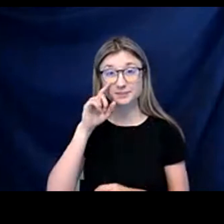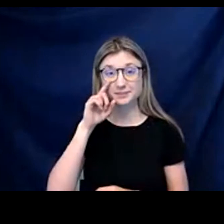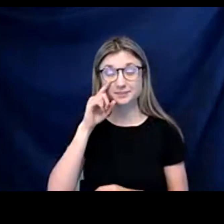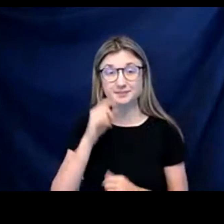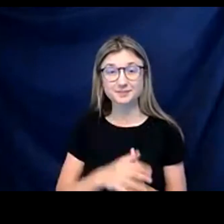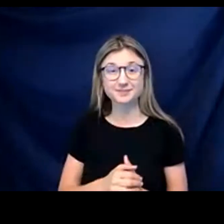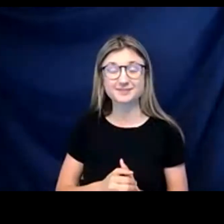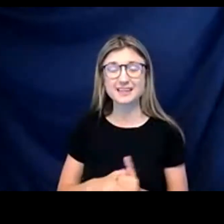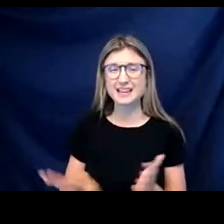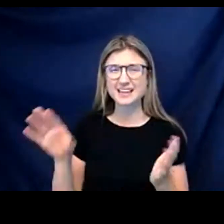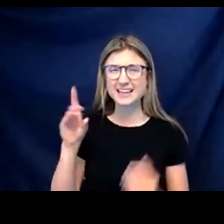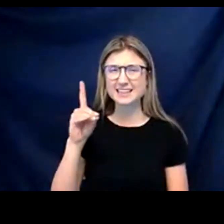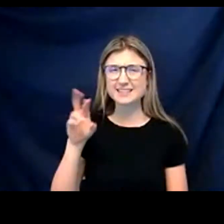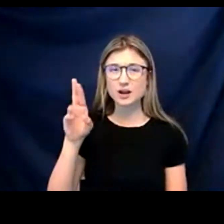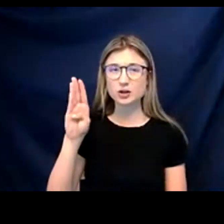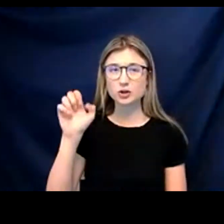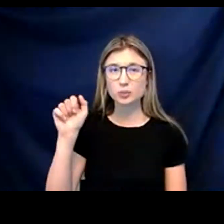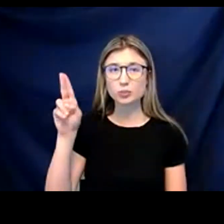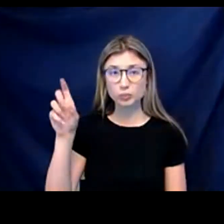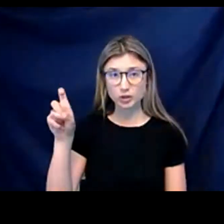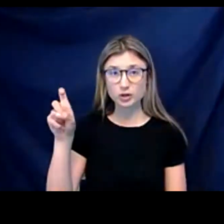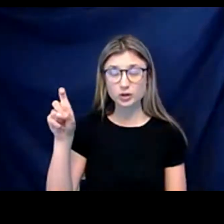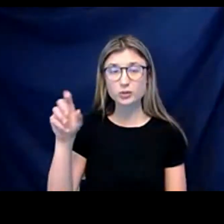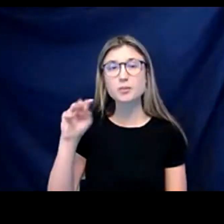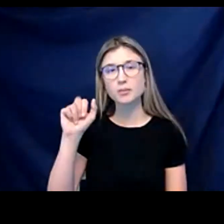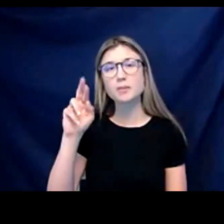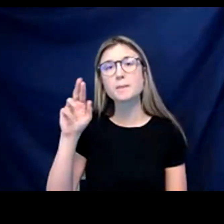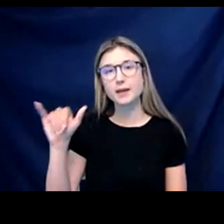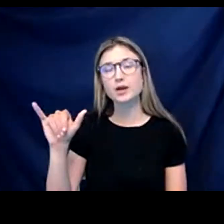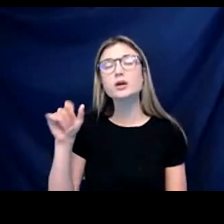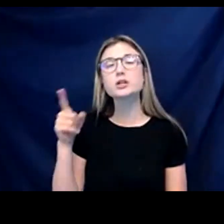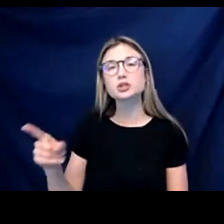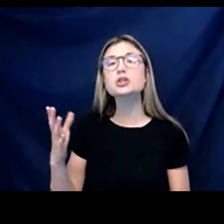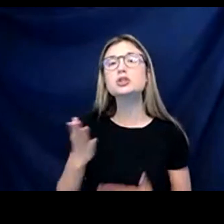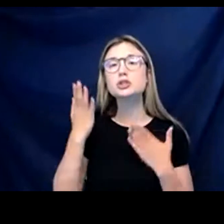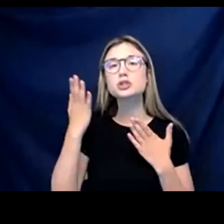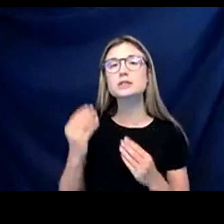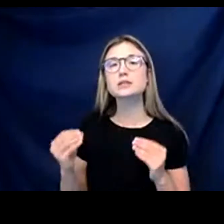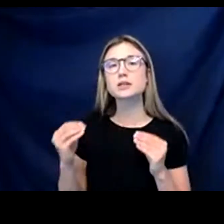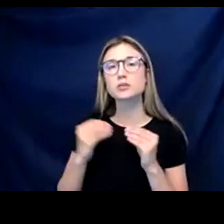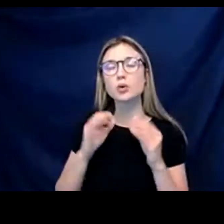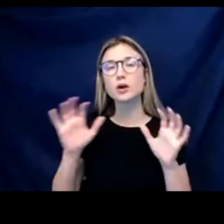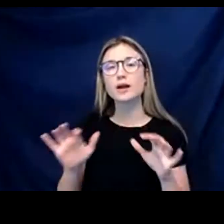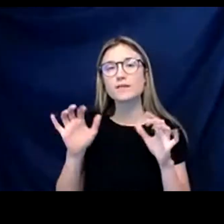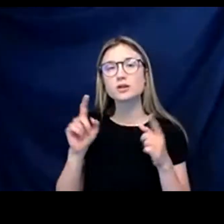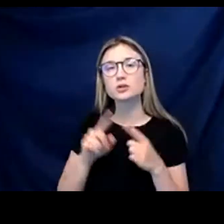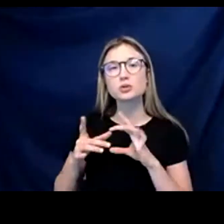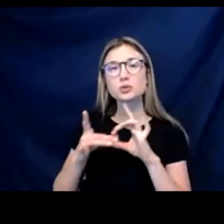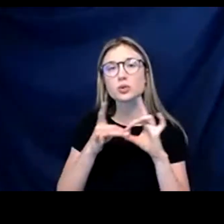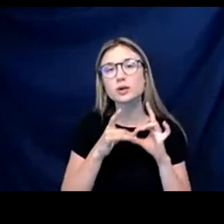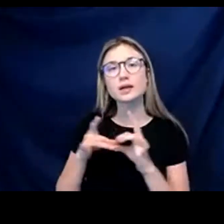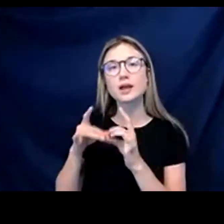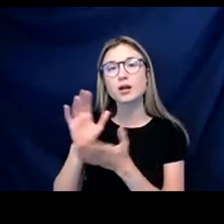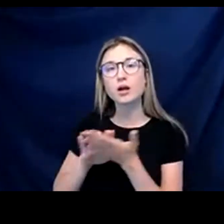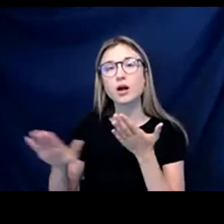And Dr. Bro, Mary Bro, who's one of our GACDA members, suggested that there be more efforts to coordinate between college programs and